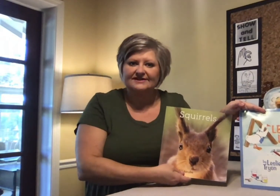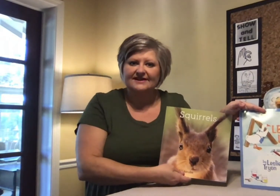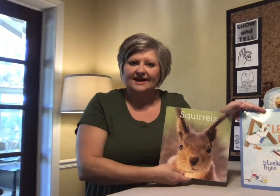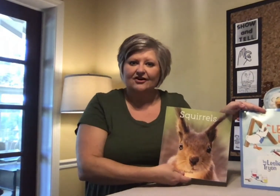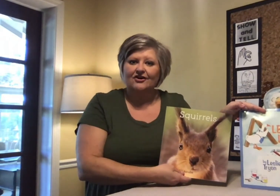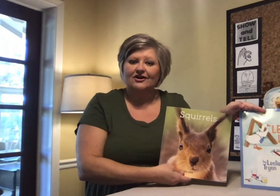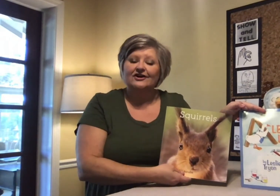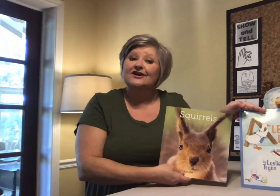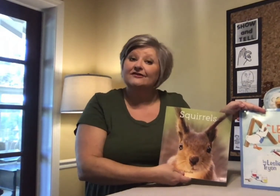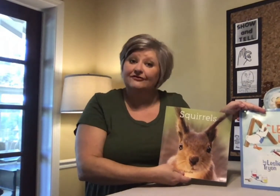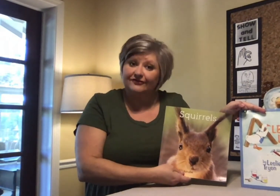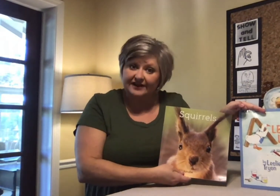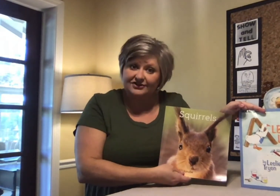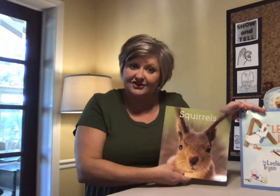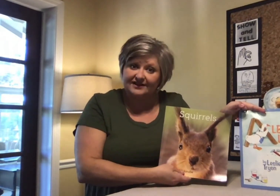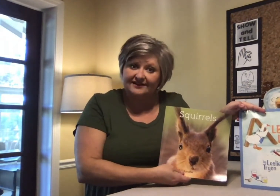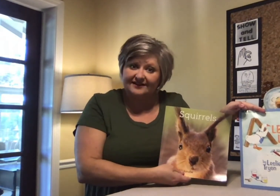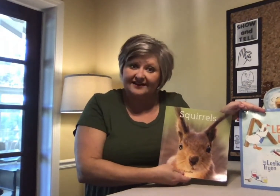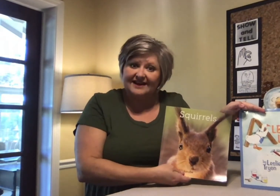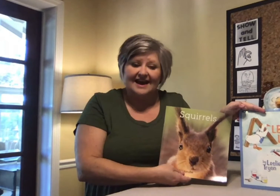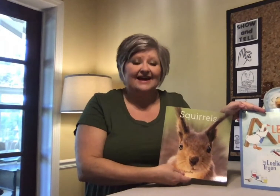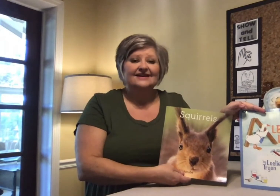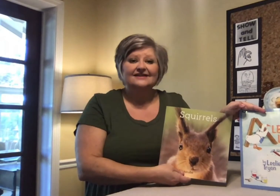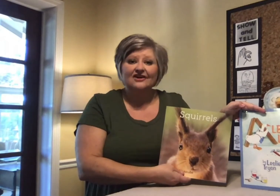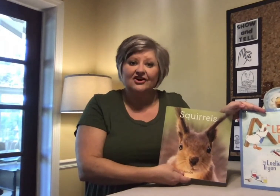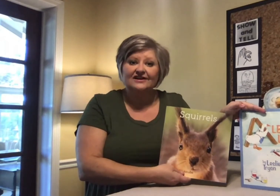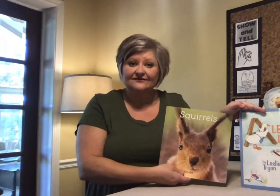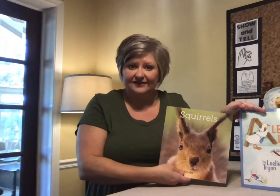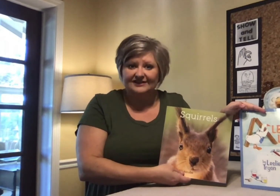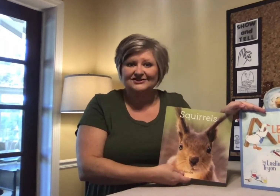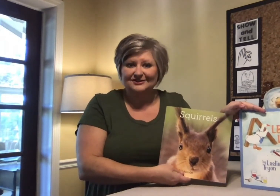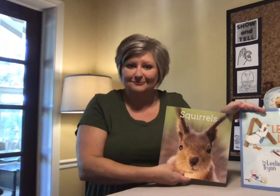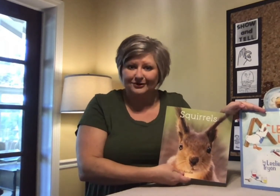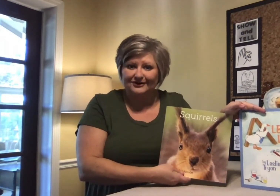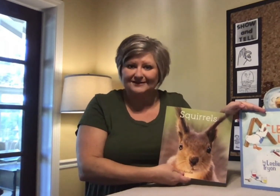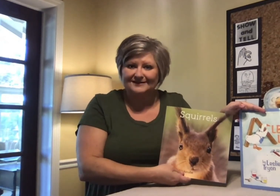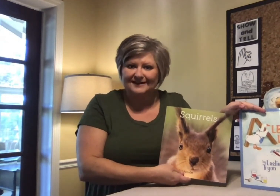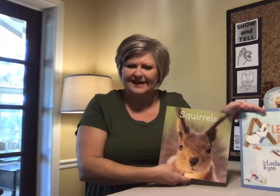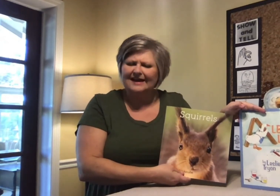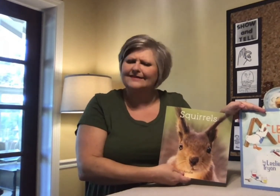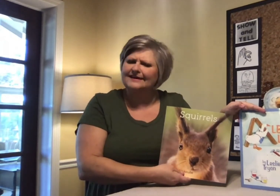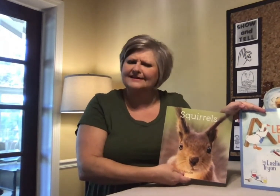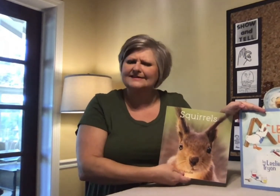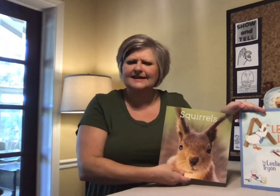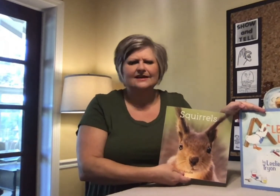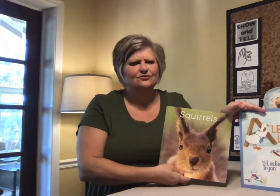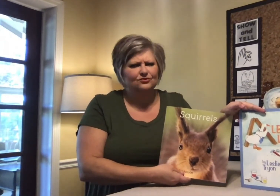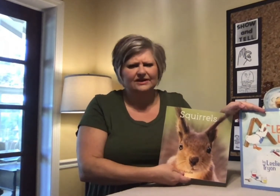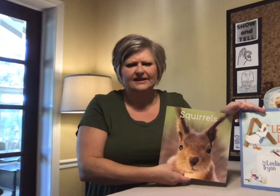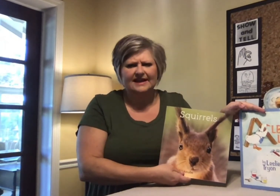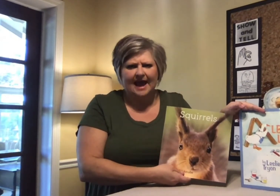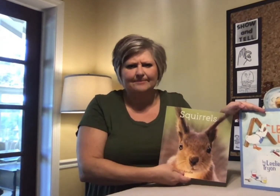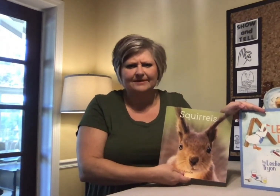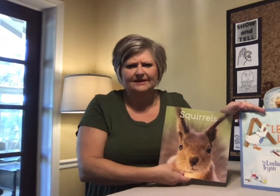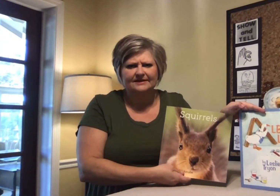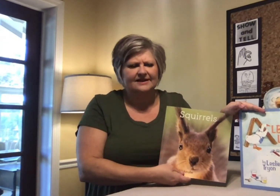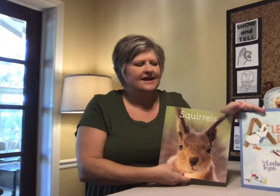that are fiction and nonfiction books. Things that can really happen